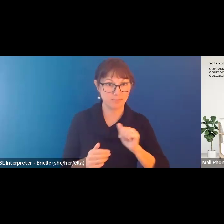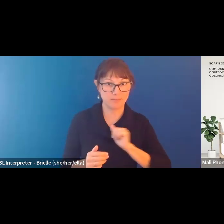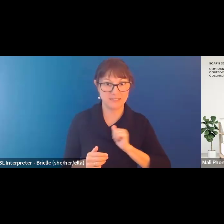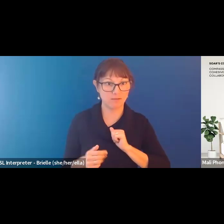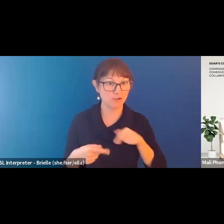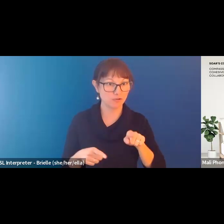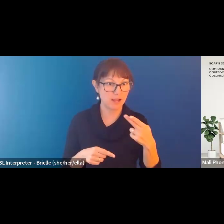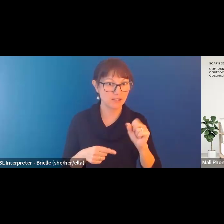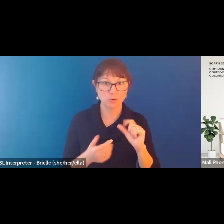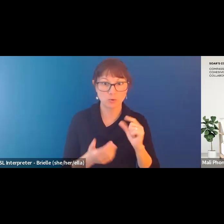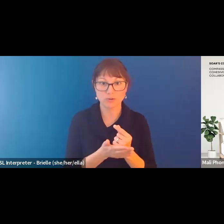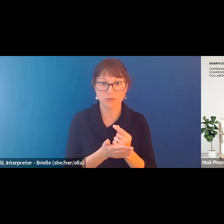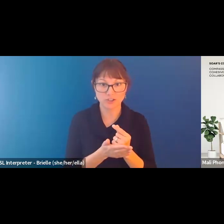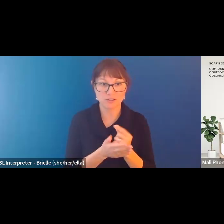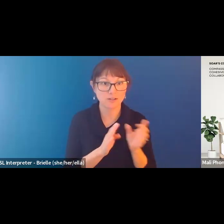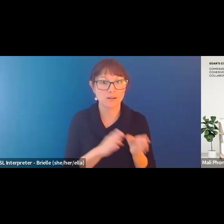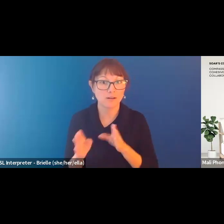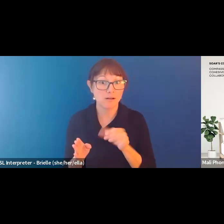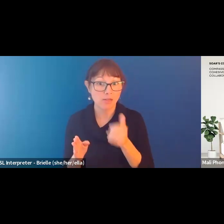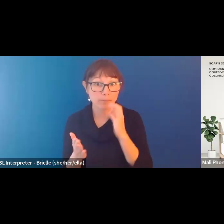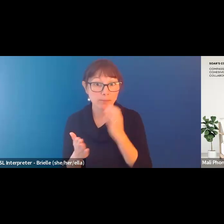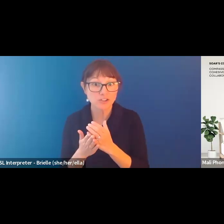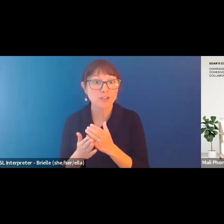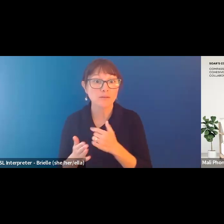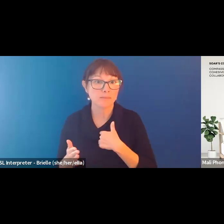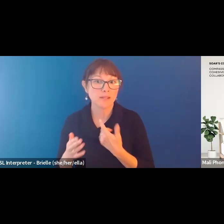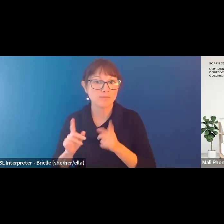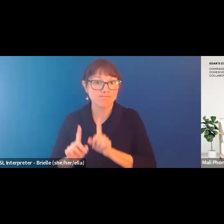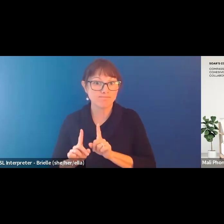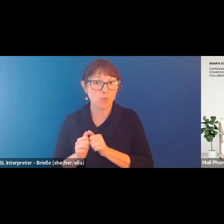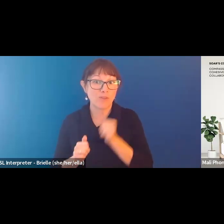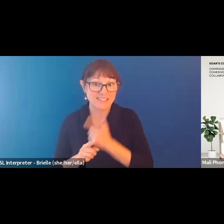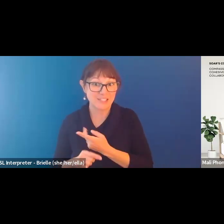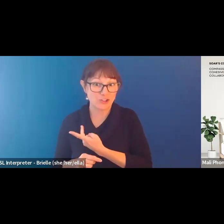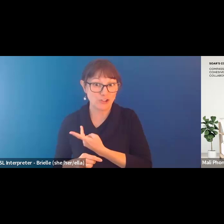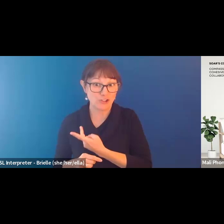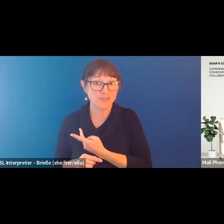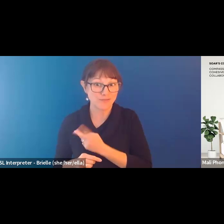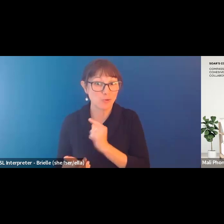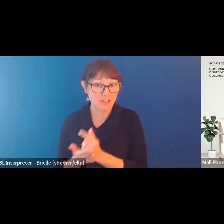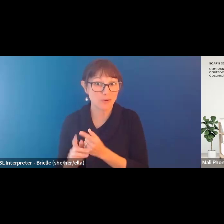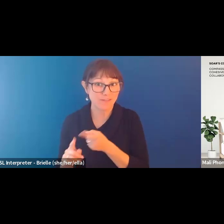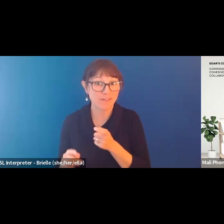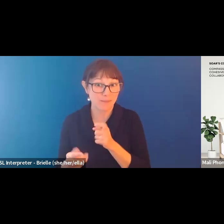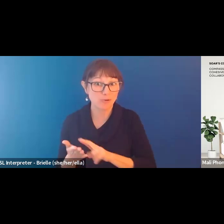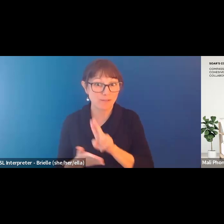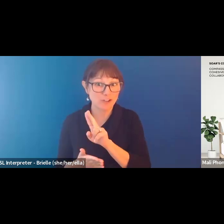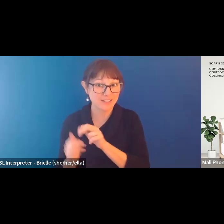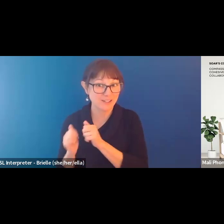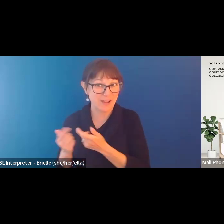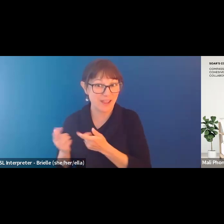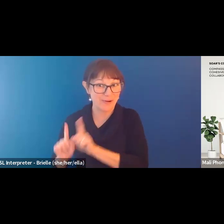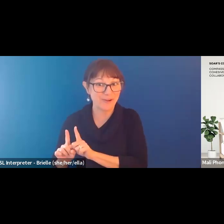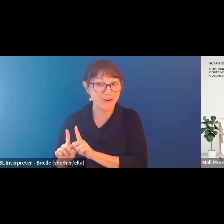my high school graduation, and the second photo is of me standing next to my sister, both of us graduating from the university